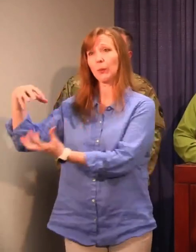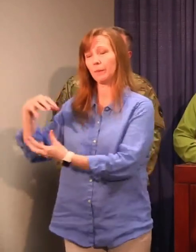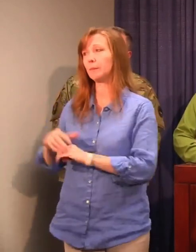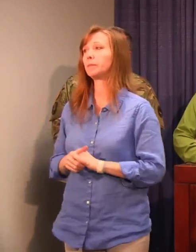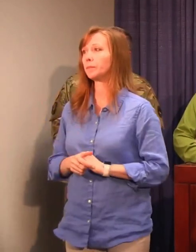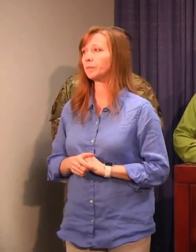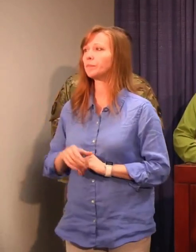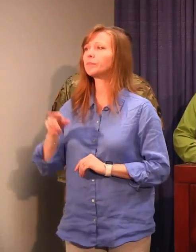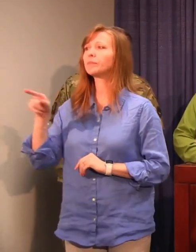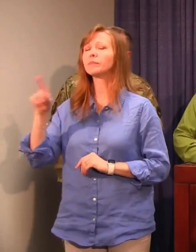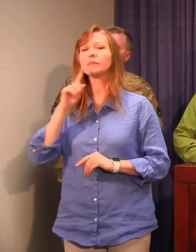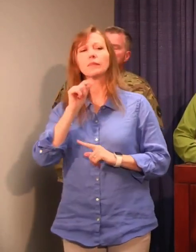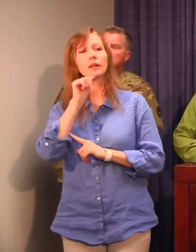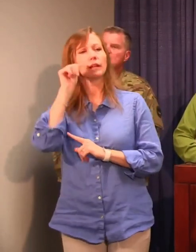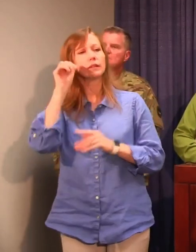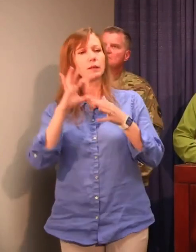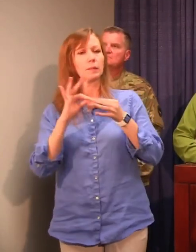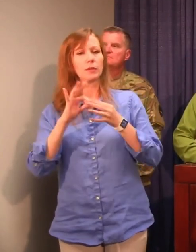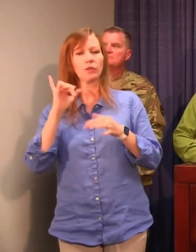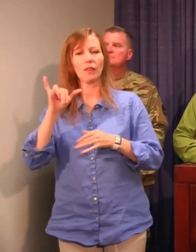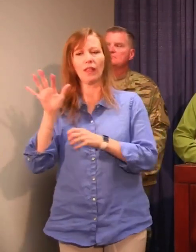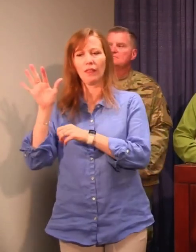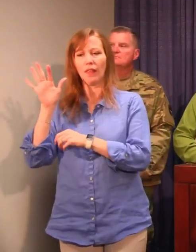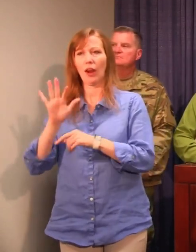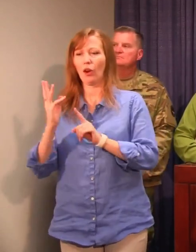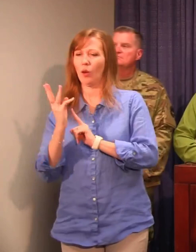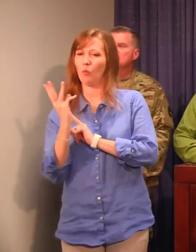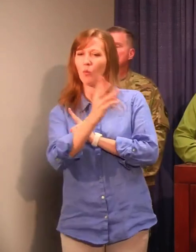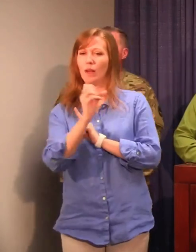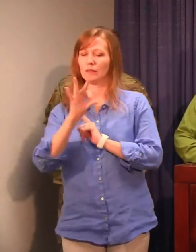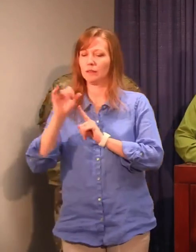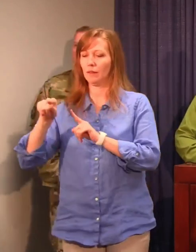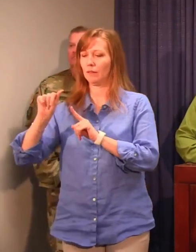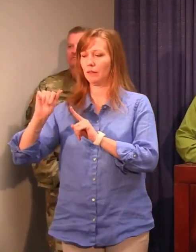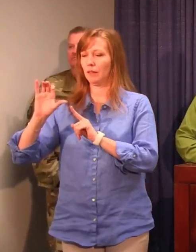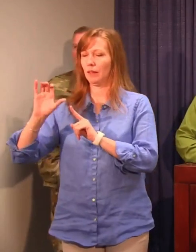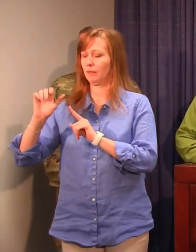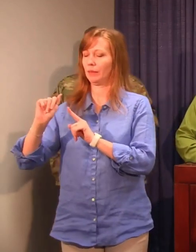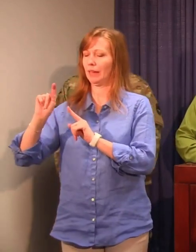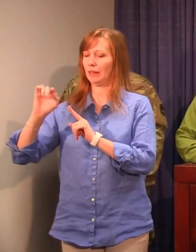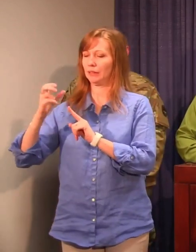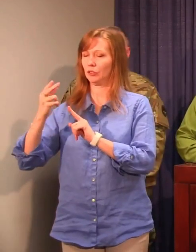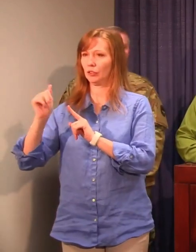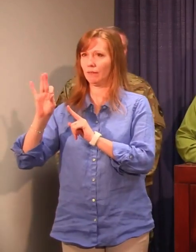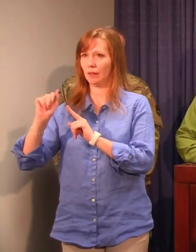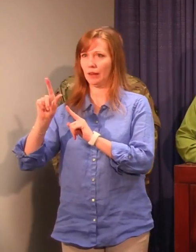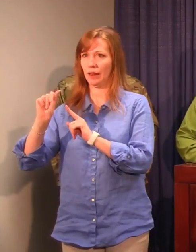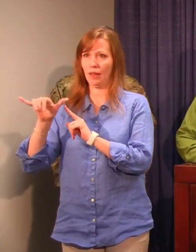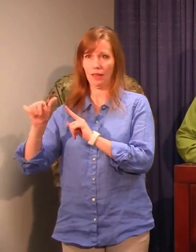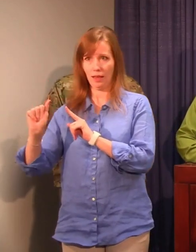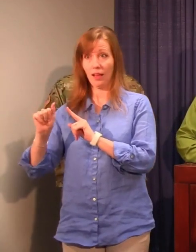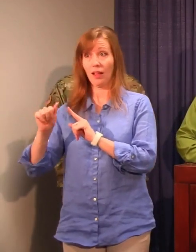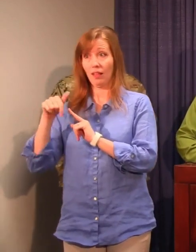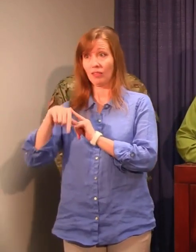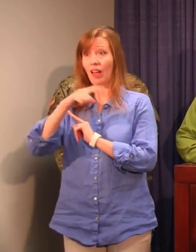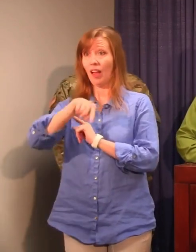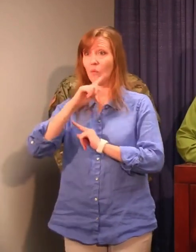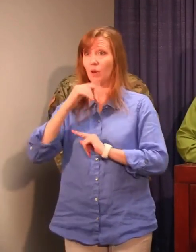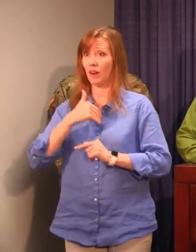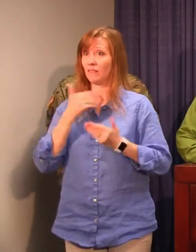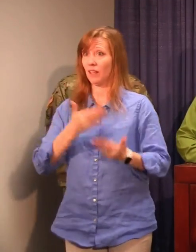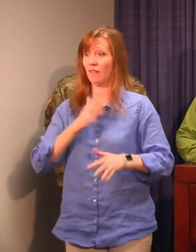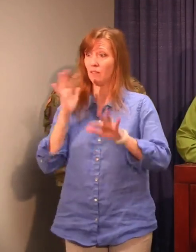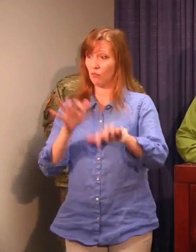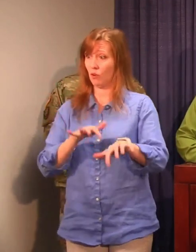that the area west of the Atchafalaya is expected to have the most rainfall. Is that? Yes. That has been the case